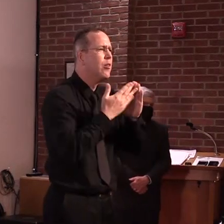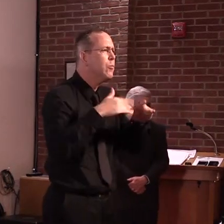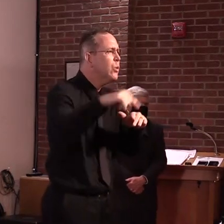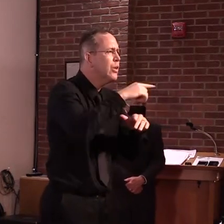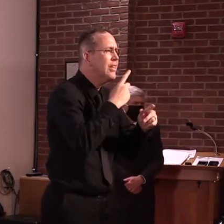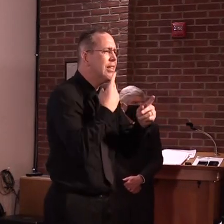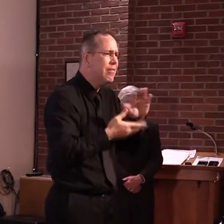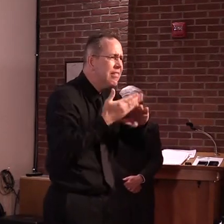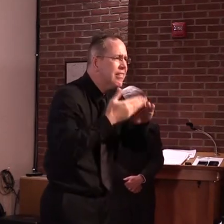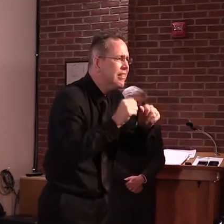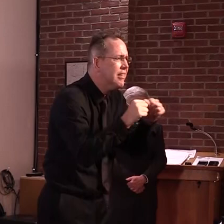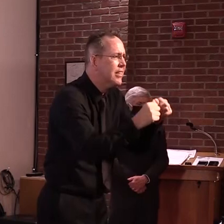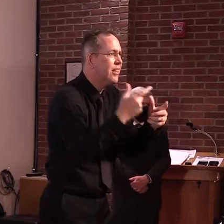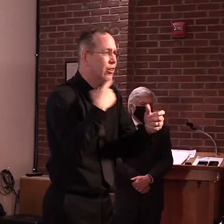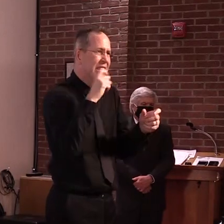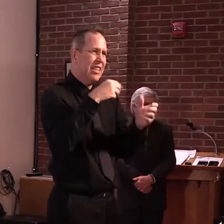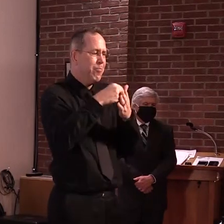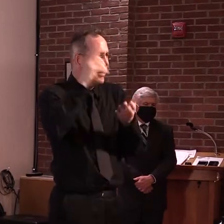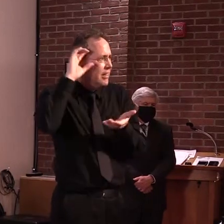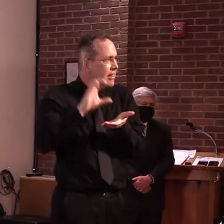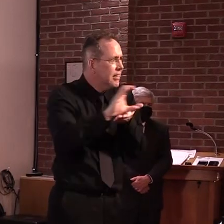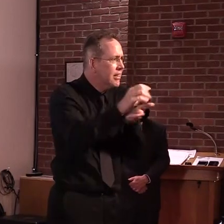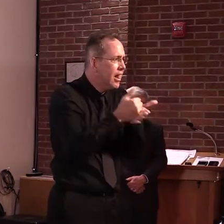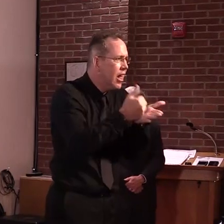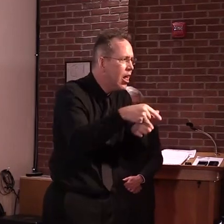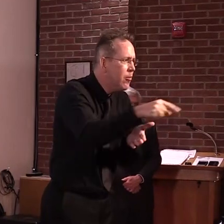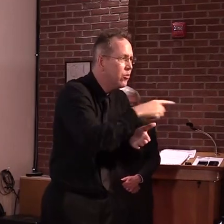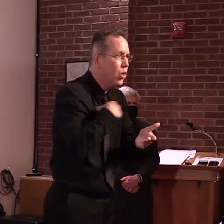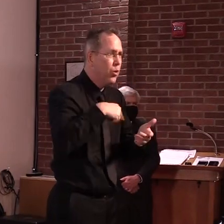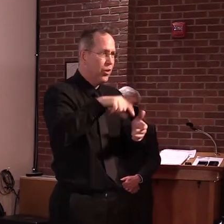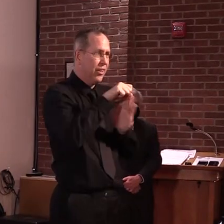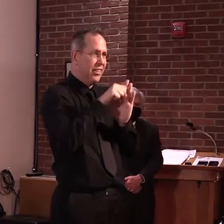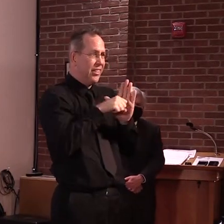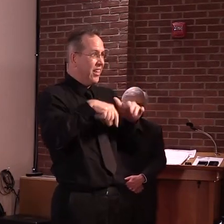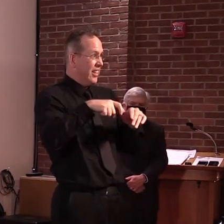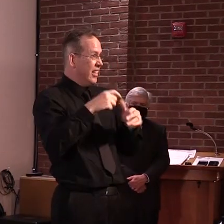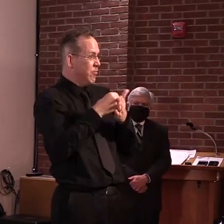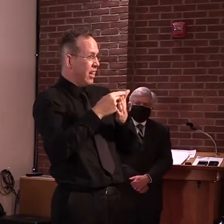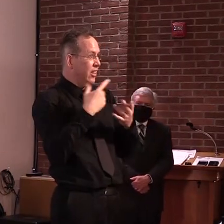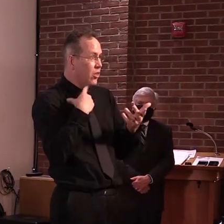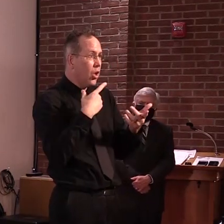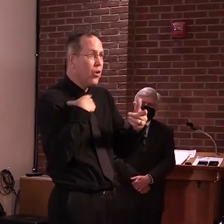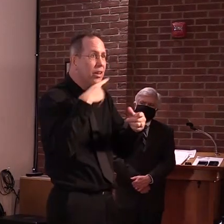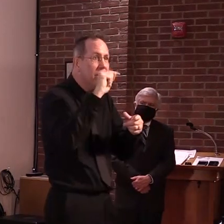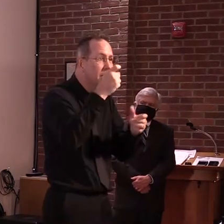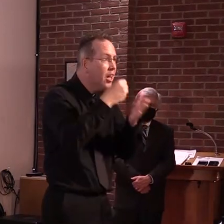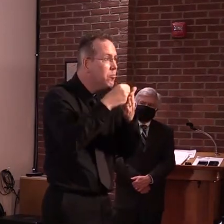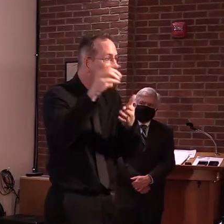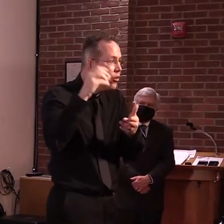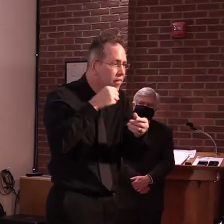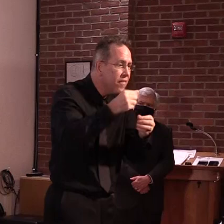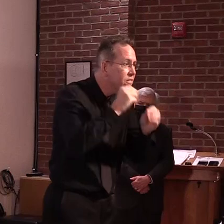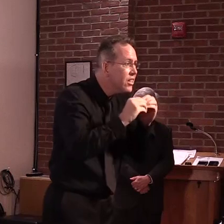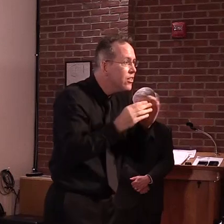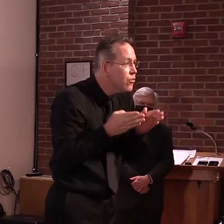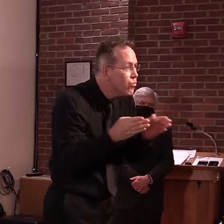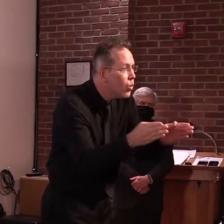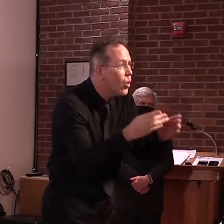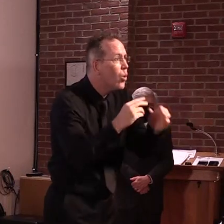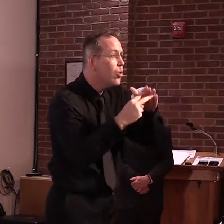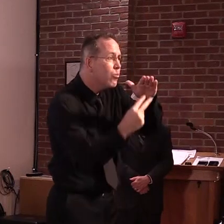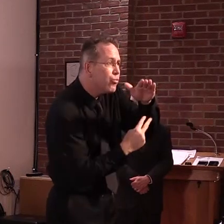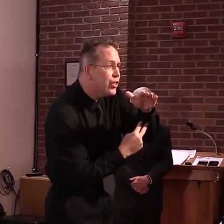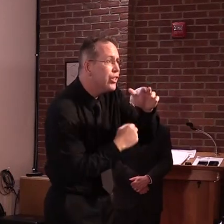roads, and provide support to our most vulnerable Vermonters. This crisis, even once we are through it, is going